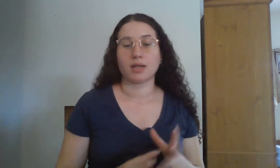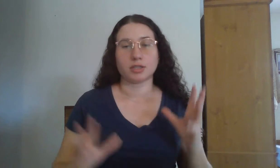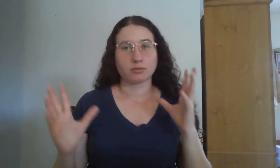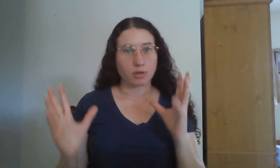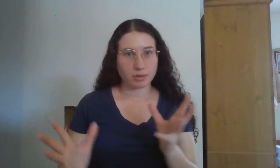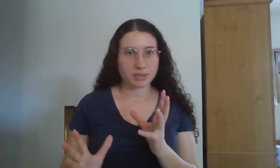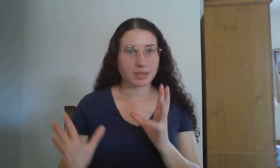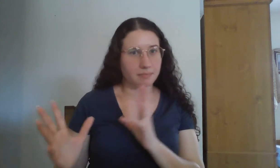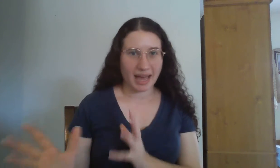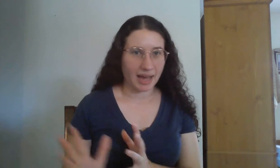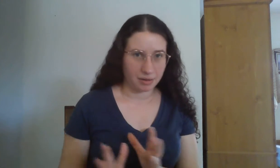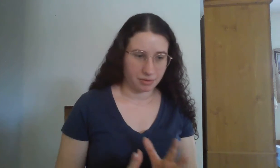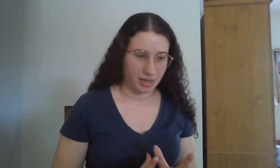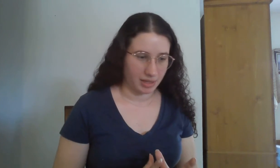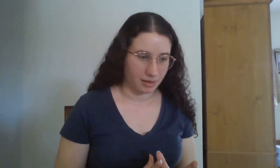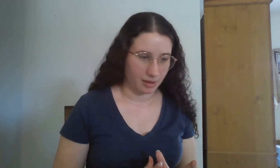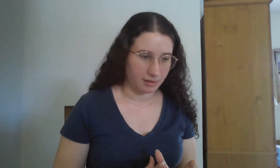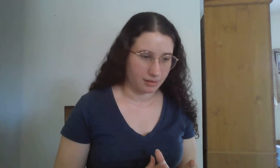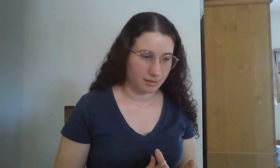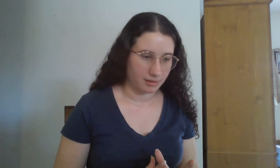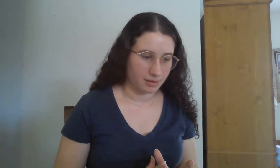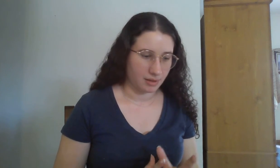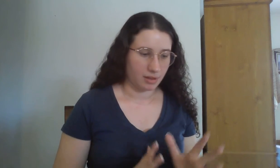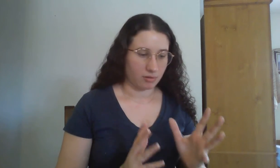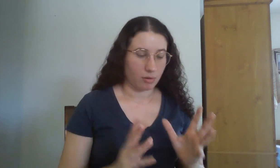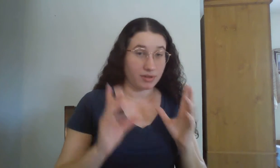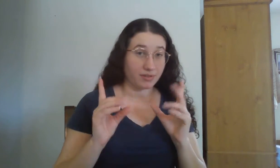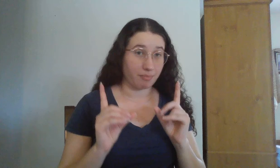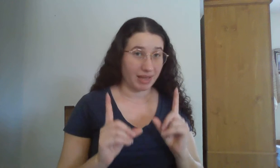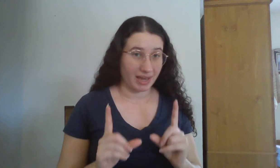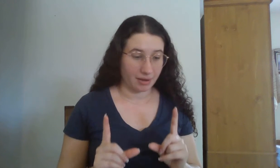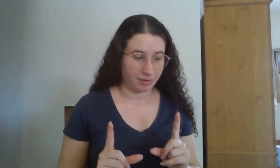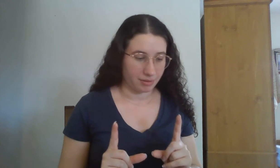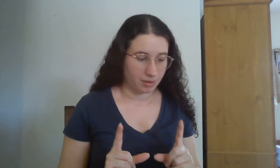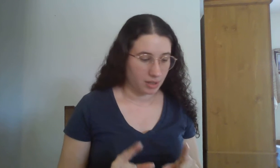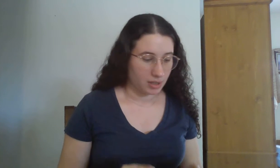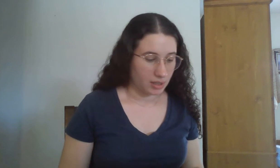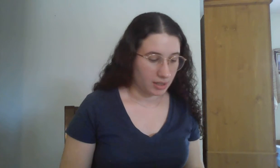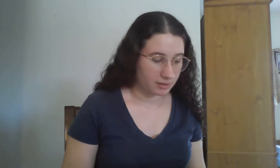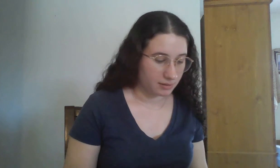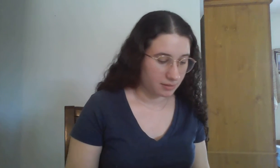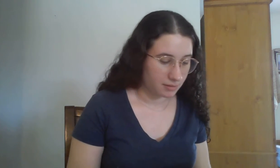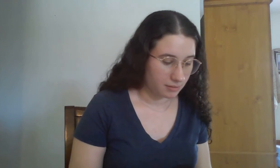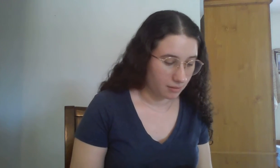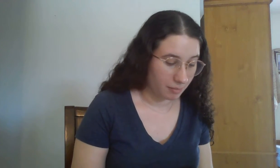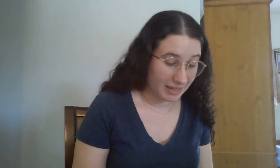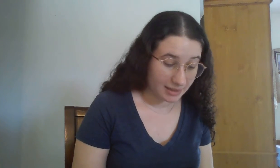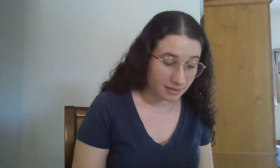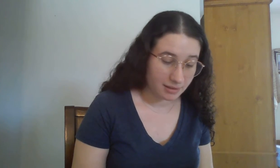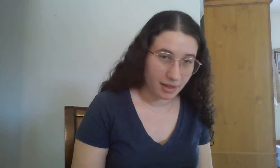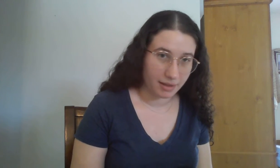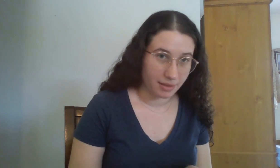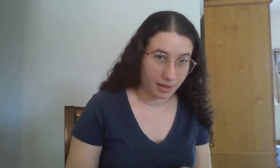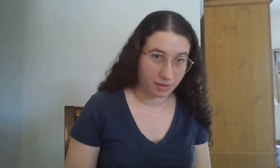So notice the pattern in this. Notice the pattern. It's the place and then the